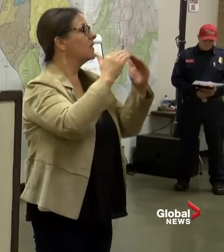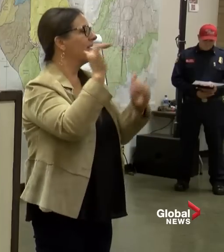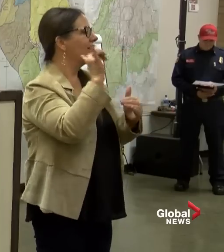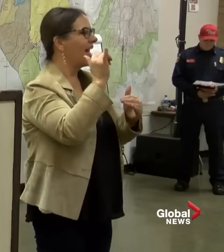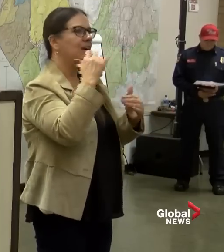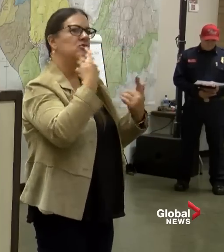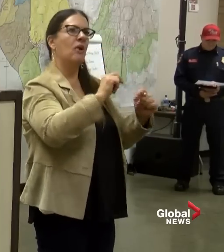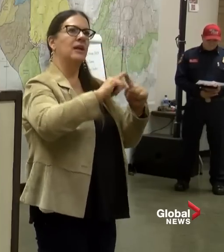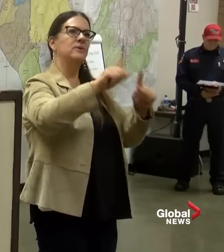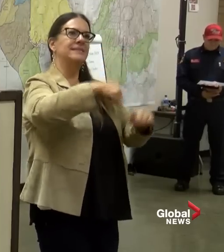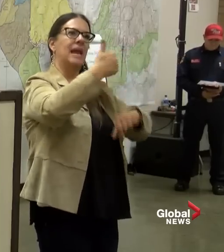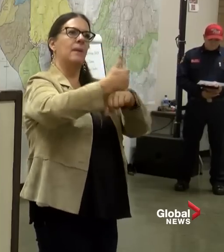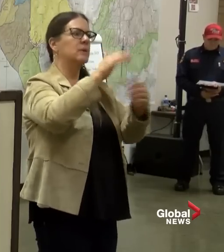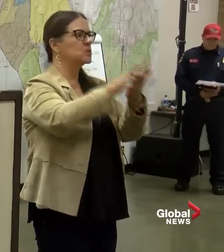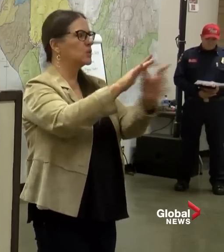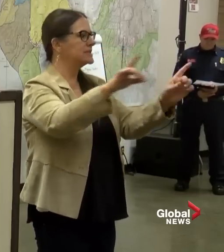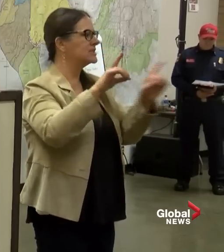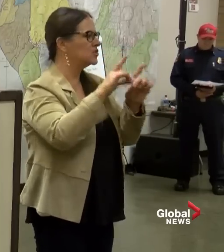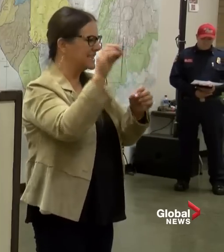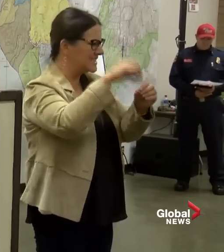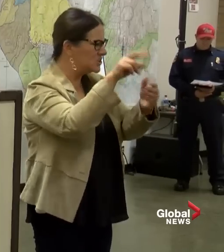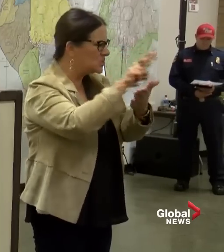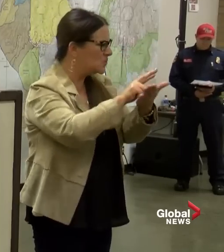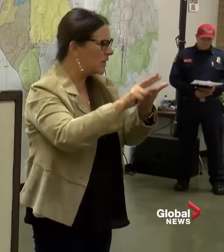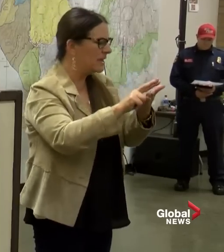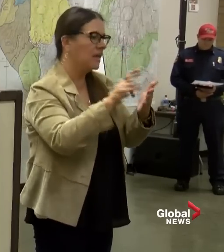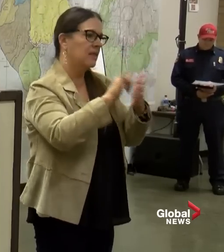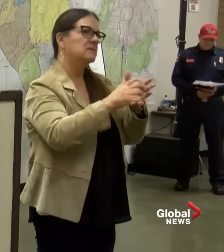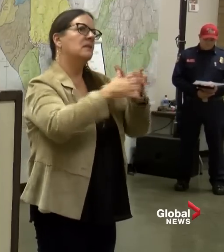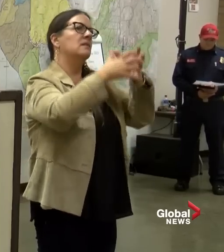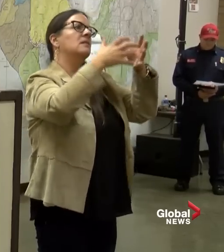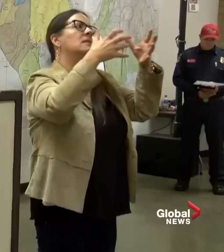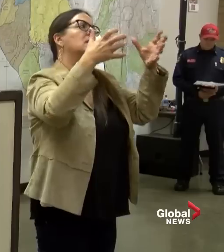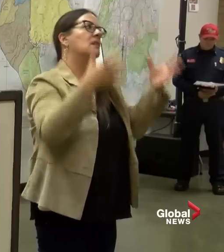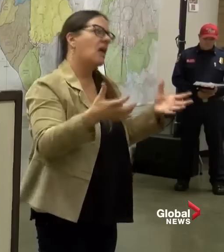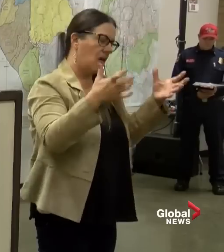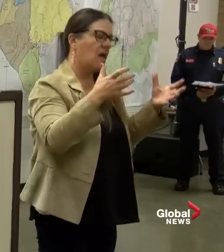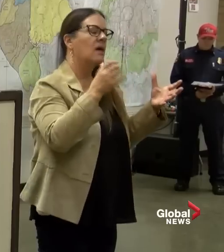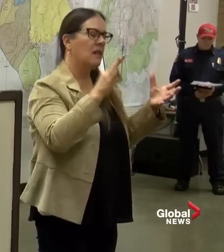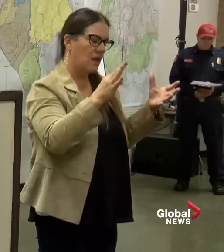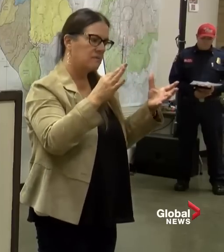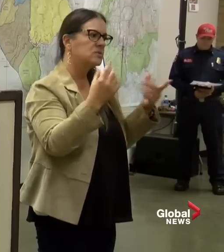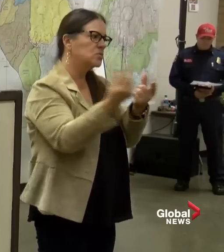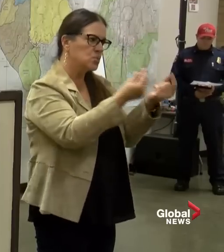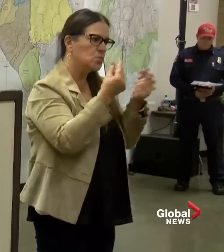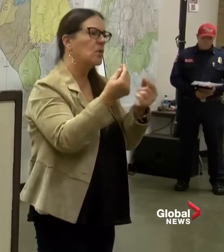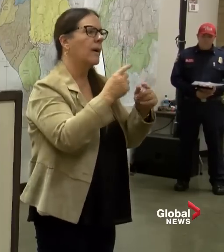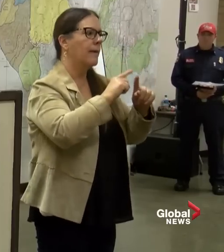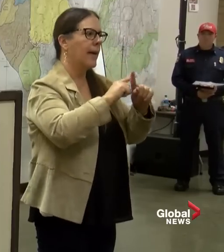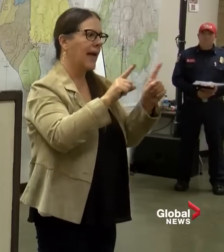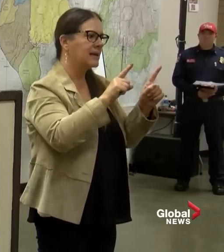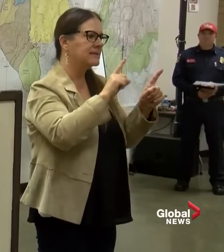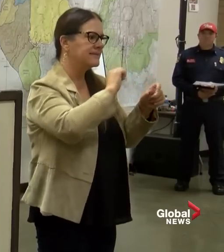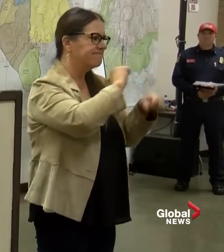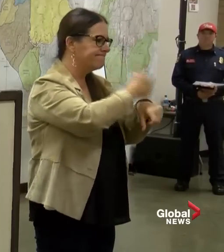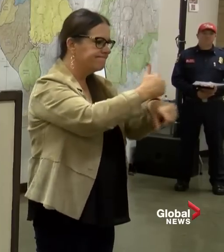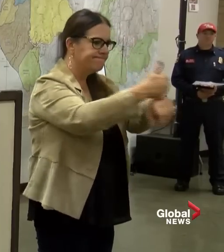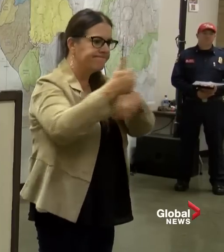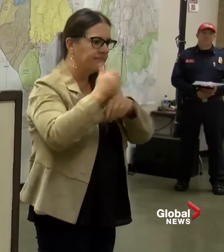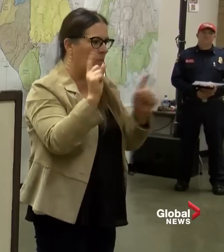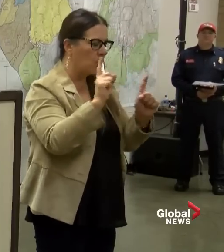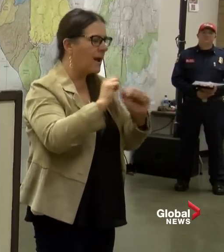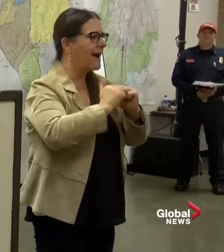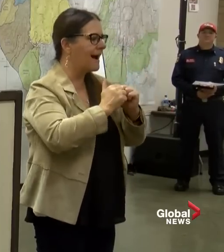2 weeks. There are a lot of logistics, and we want to assure you that we're on it. To